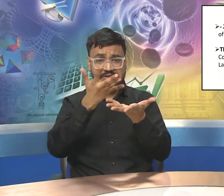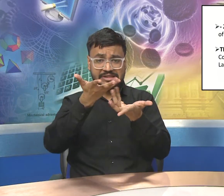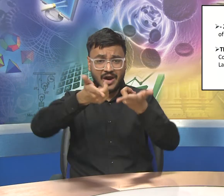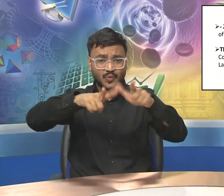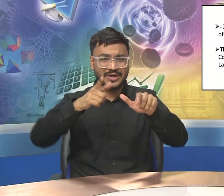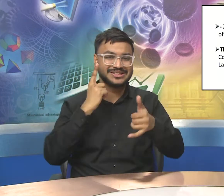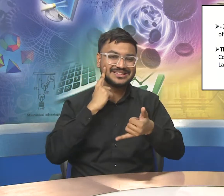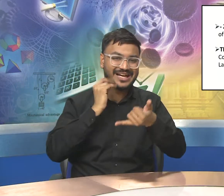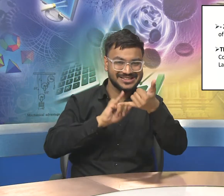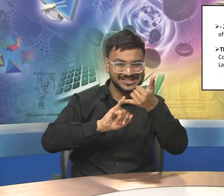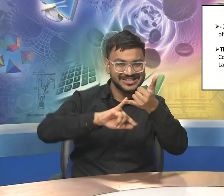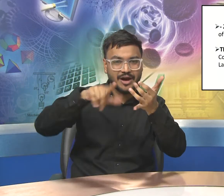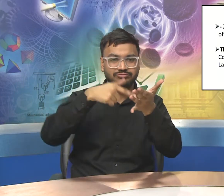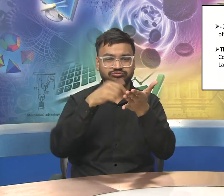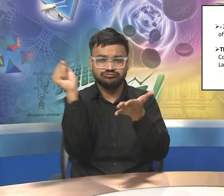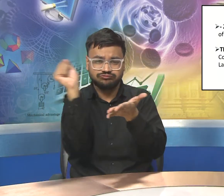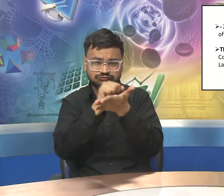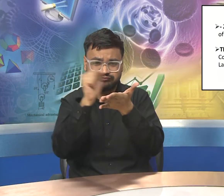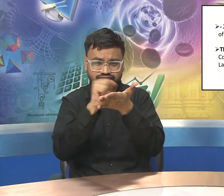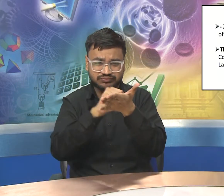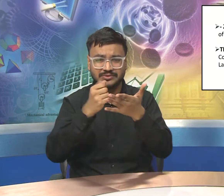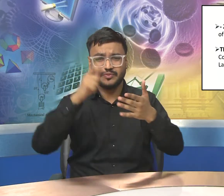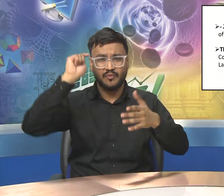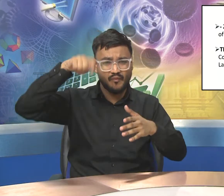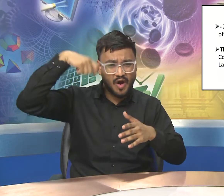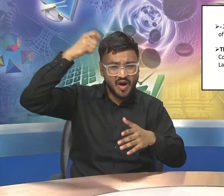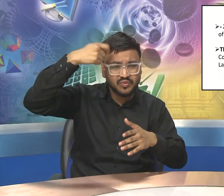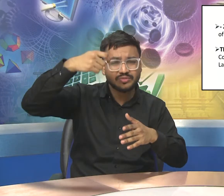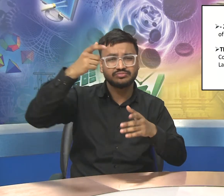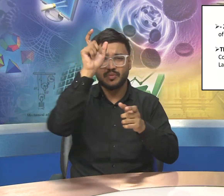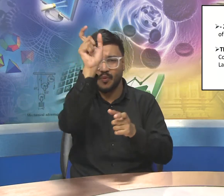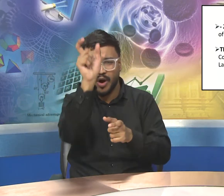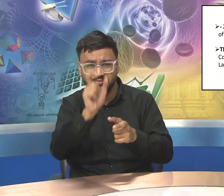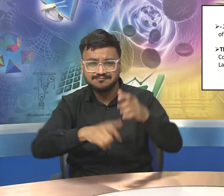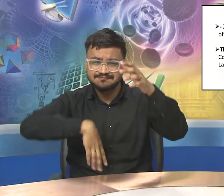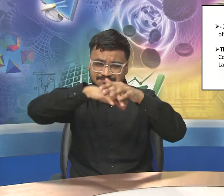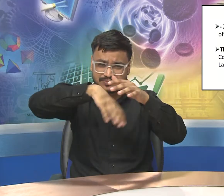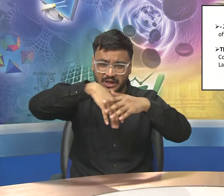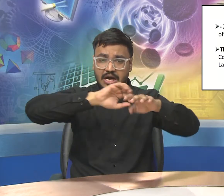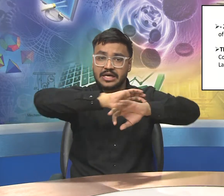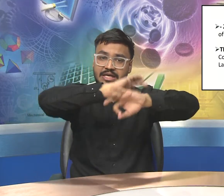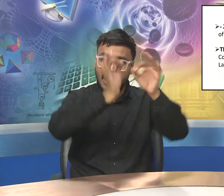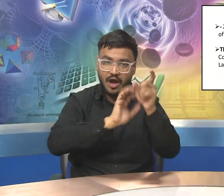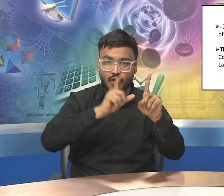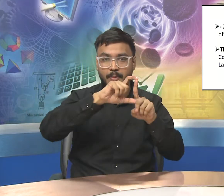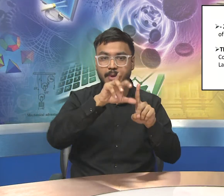A person, Ramakrishna Mission Vidyalaya in Coimbatore,